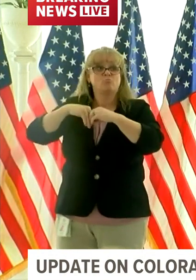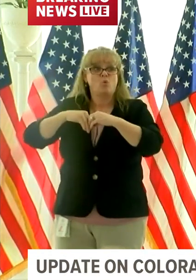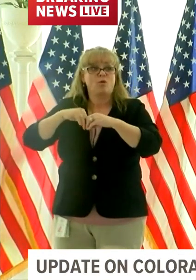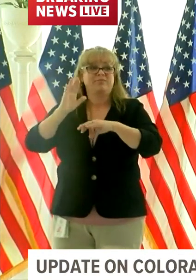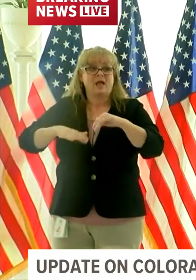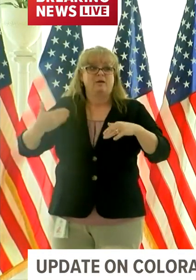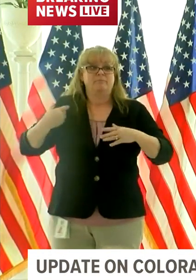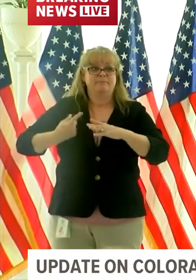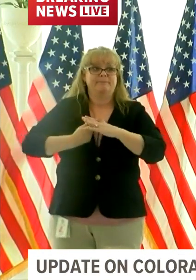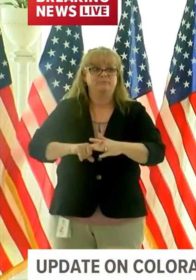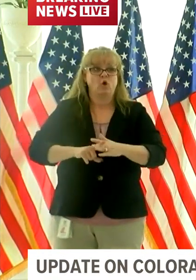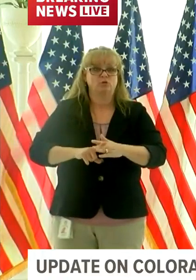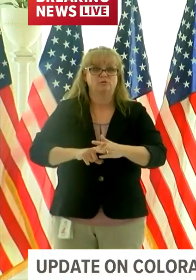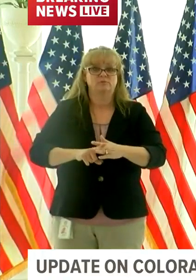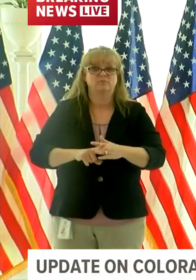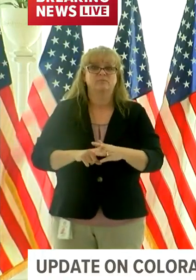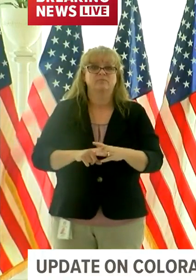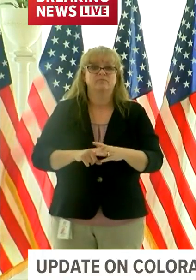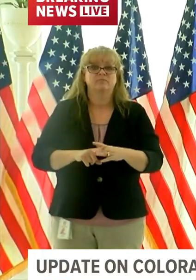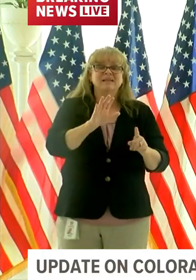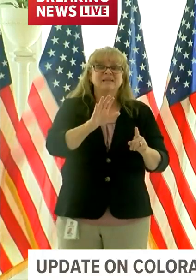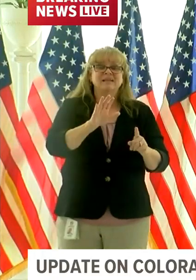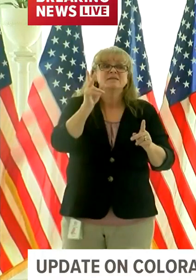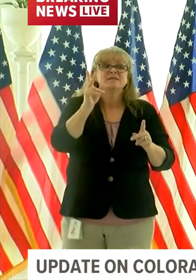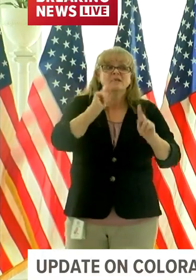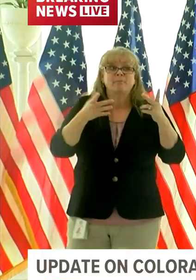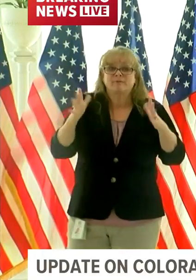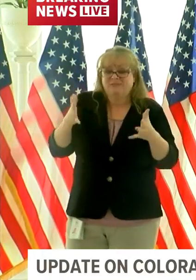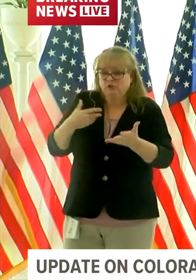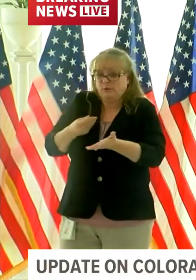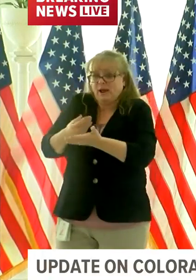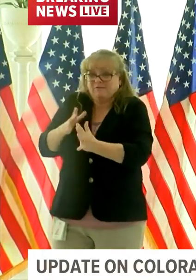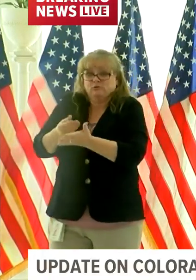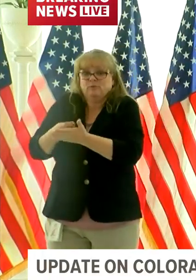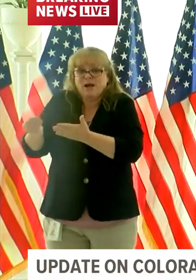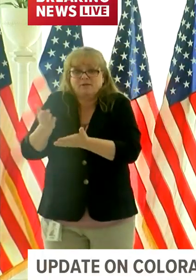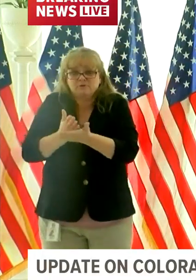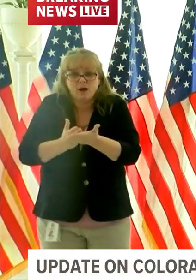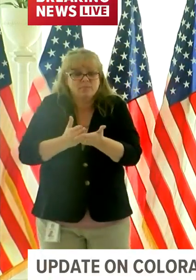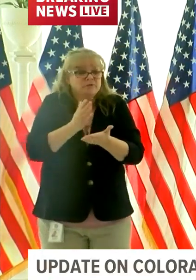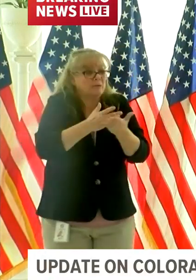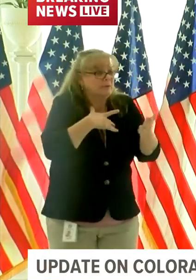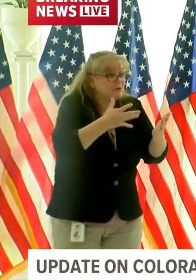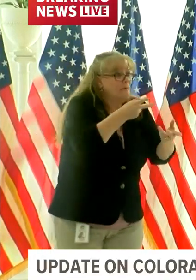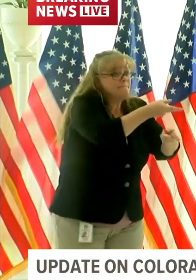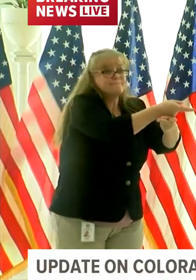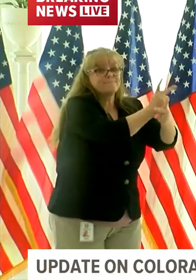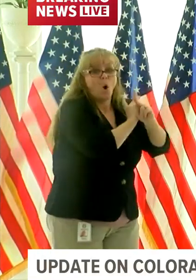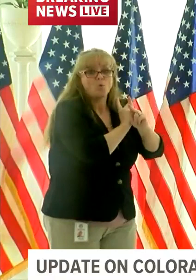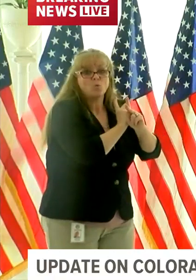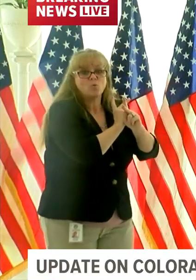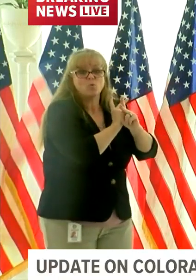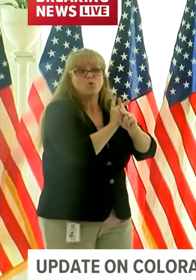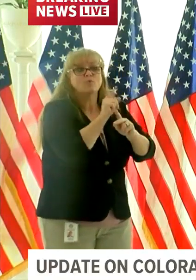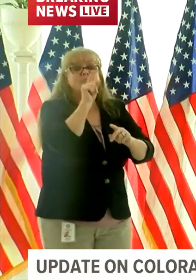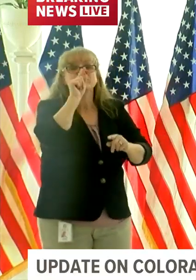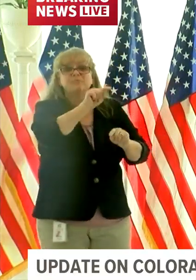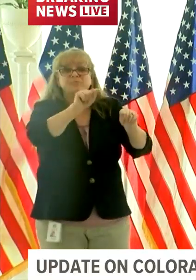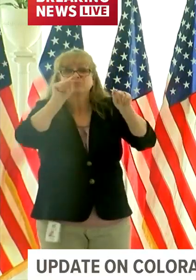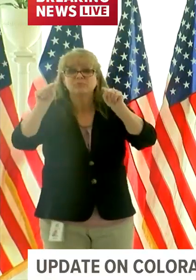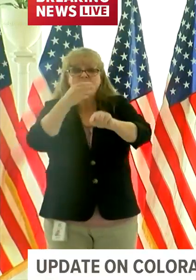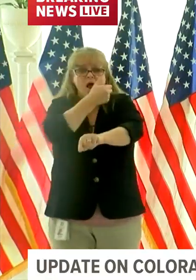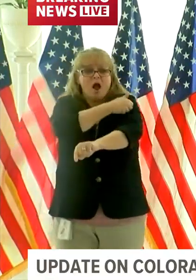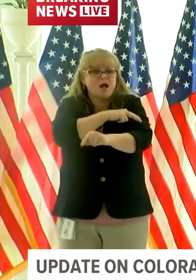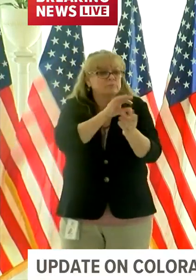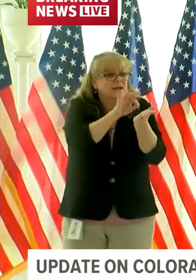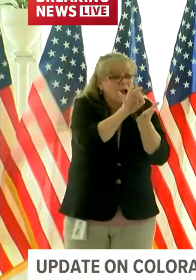Of purchasing, adapting, borrowing, hospital work, the FEMA 100 now.